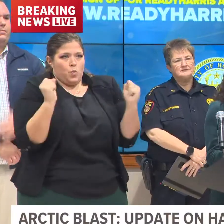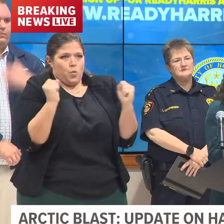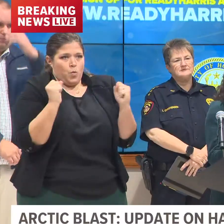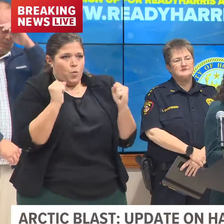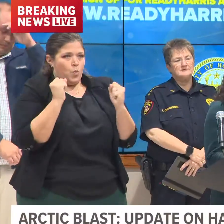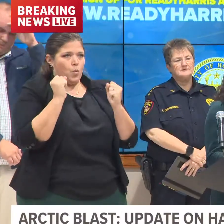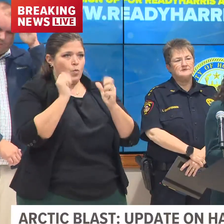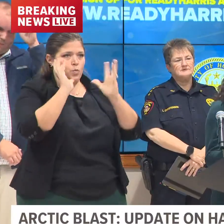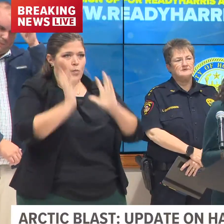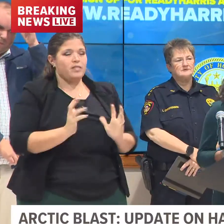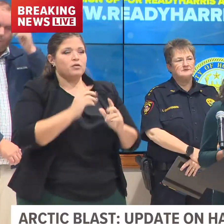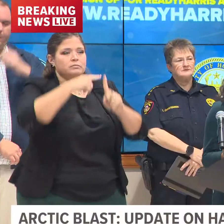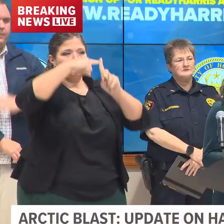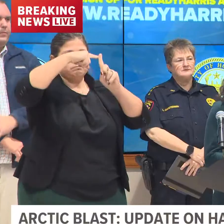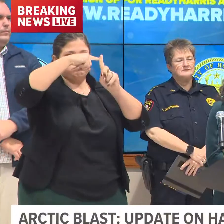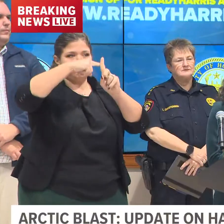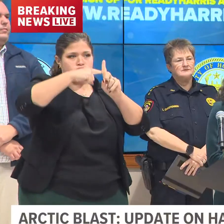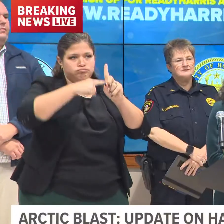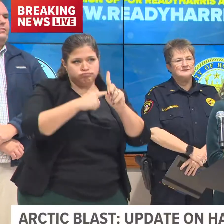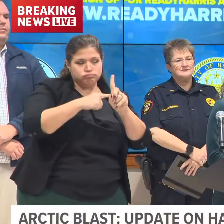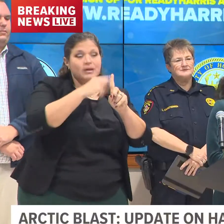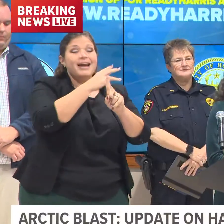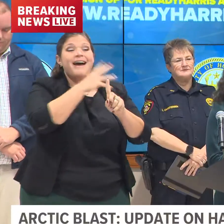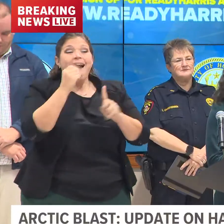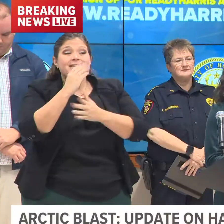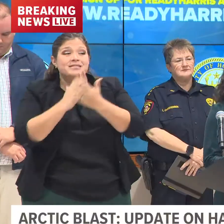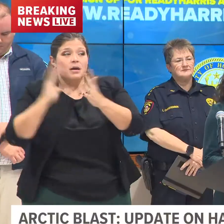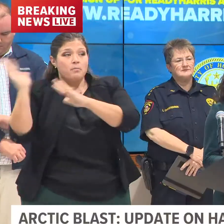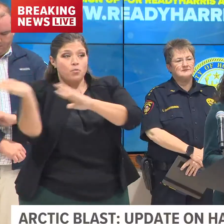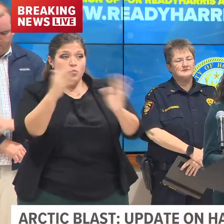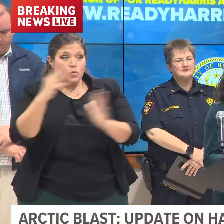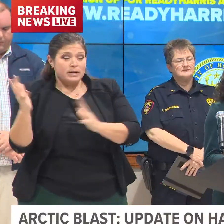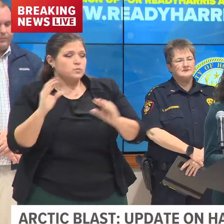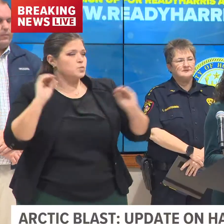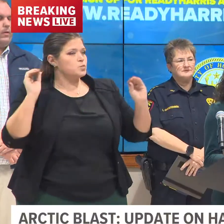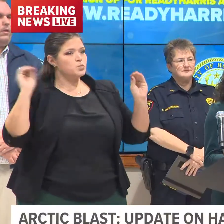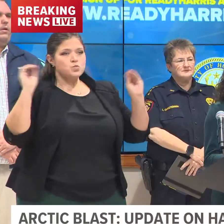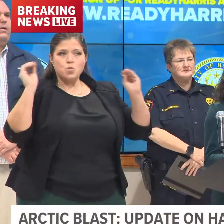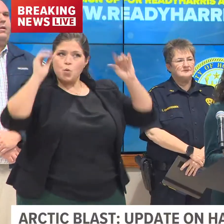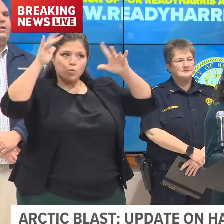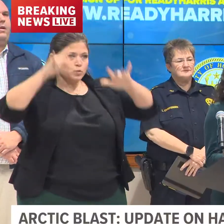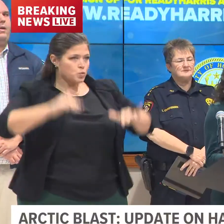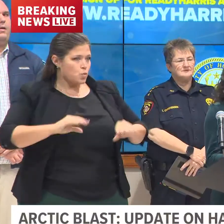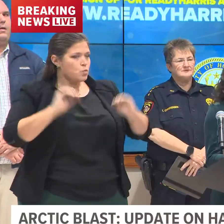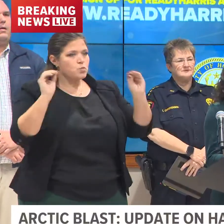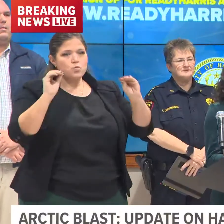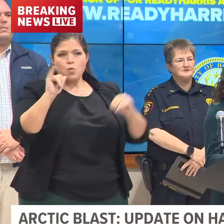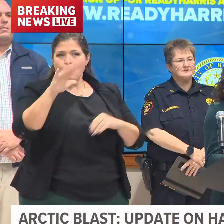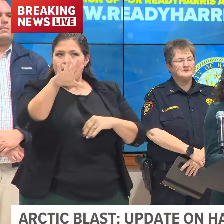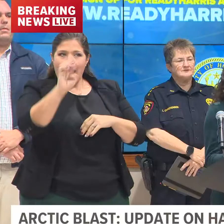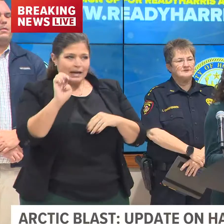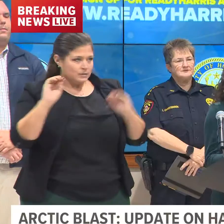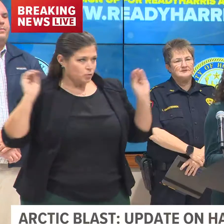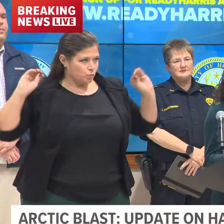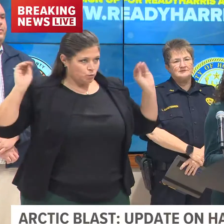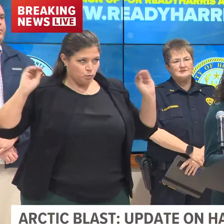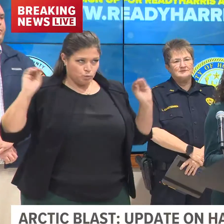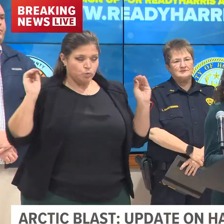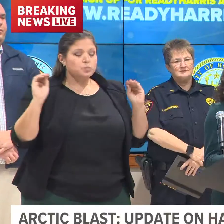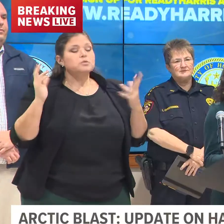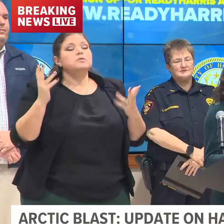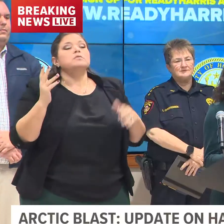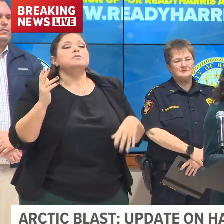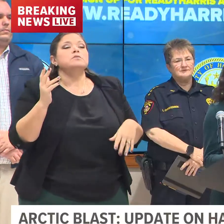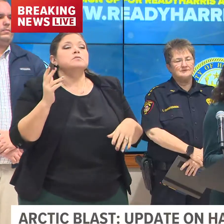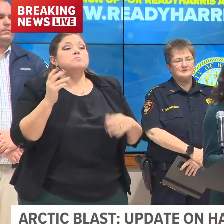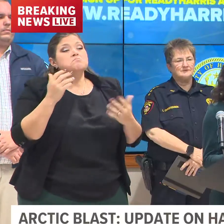wind. Unlike Winter Storm Uri, the forecast shows no snow, the forecast shows no icy roads. We essentially have